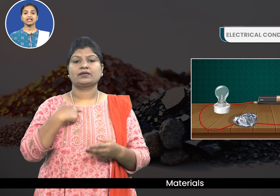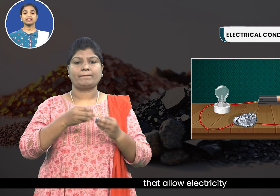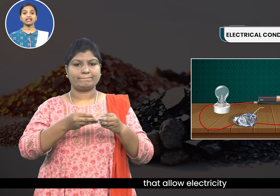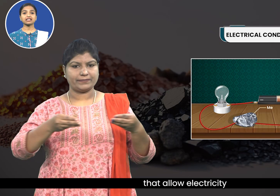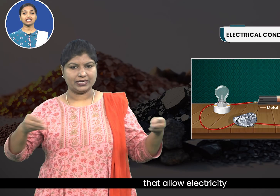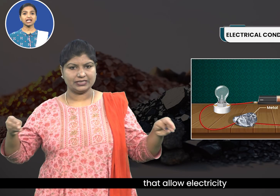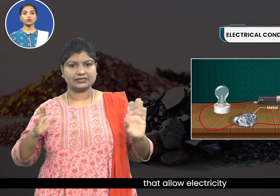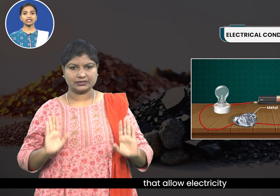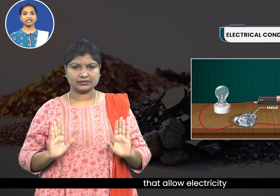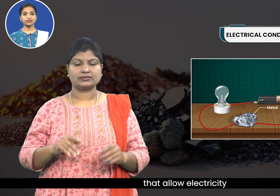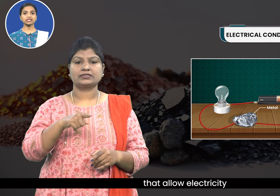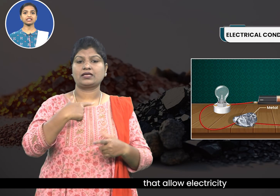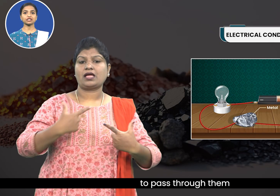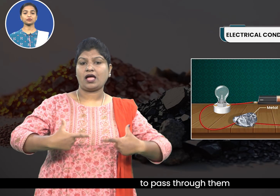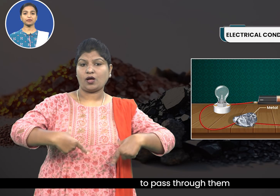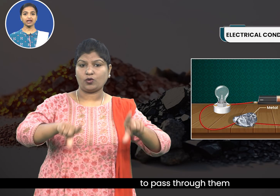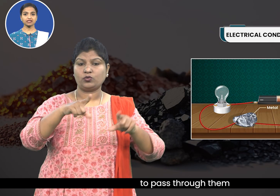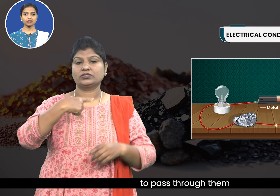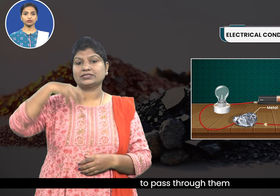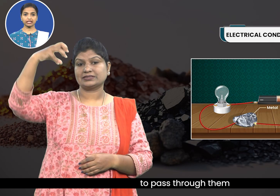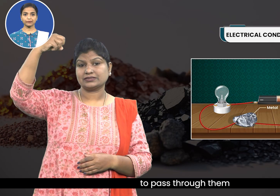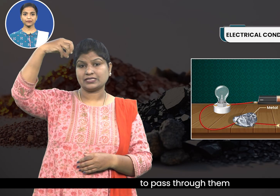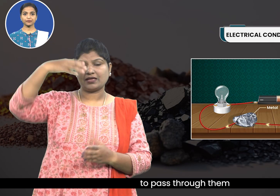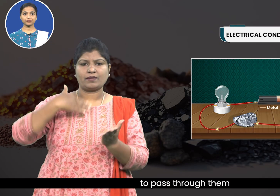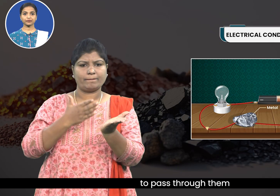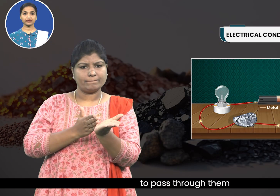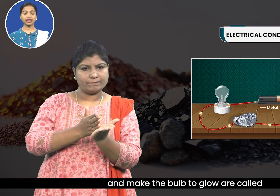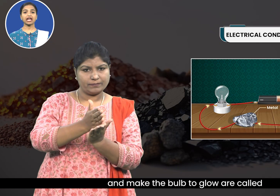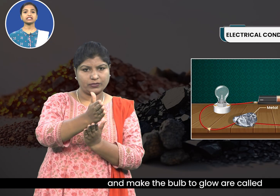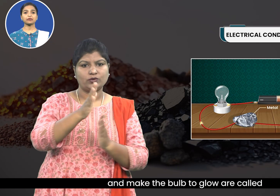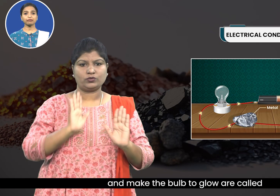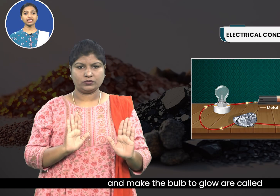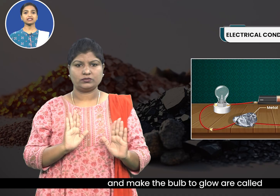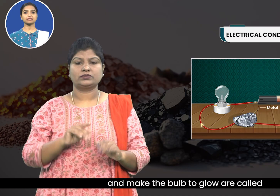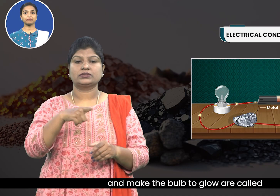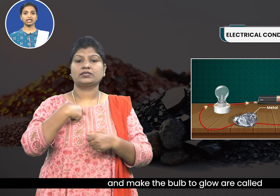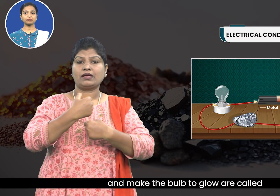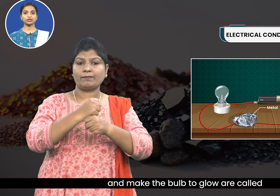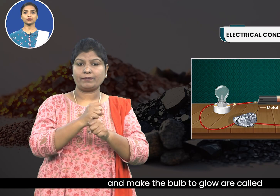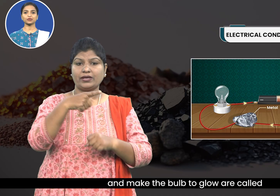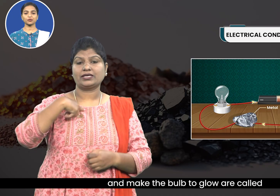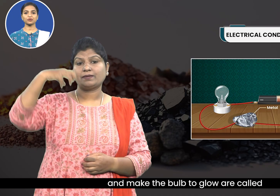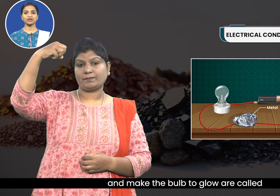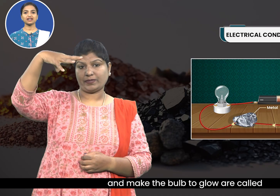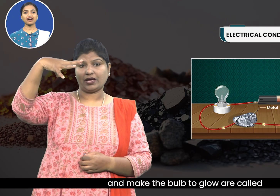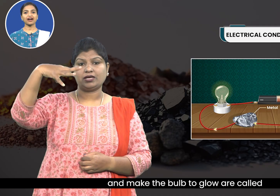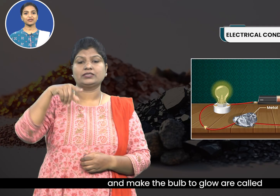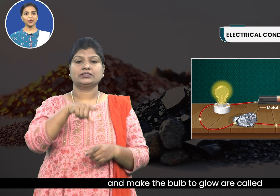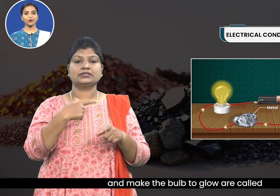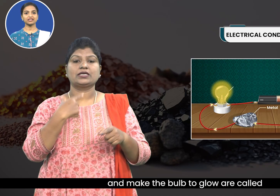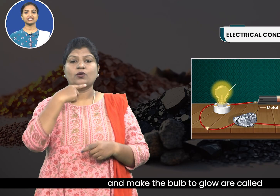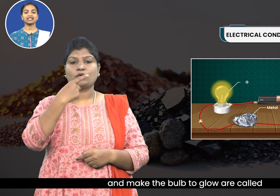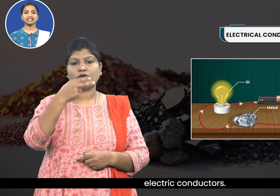Materials that allow electricity to pass through them and make the bulb to glow